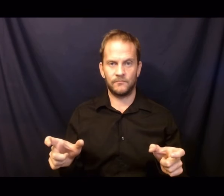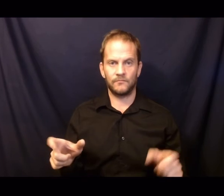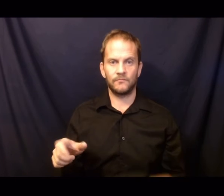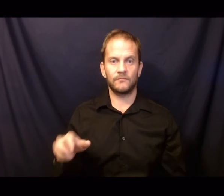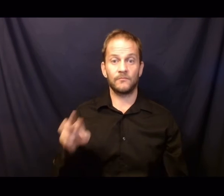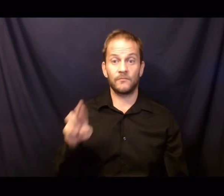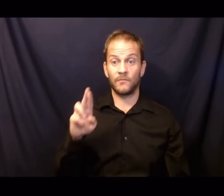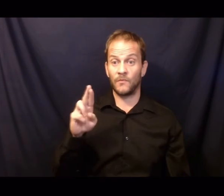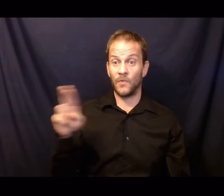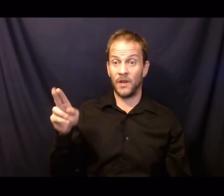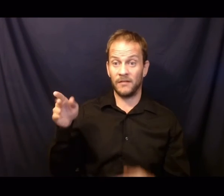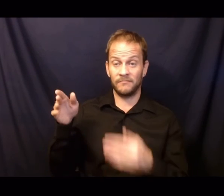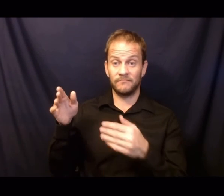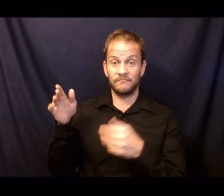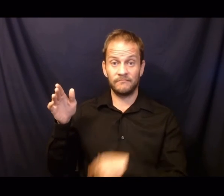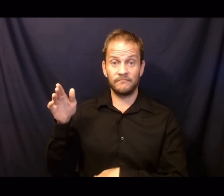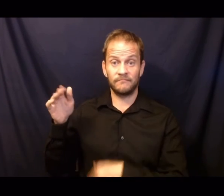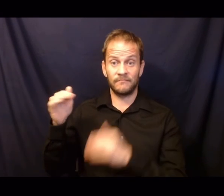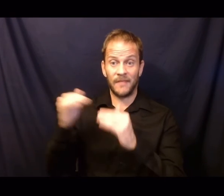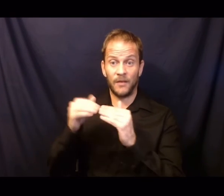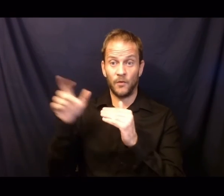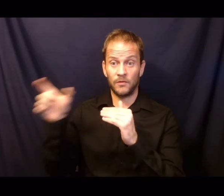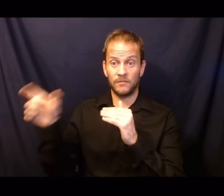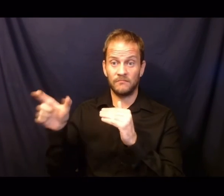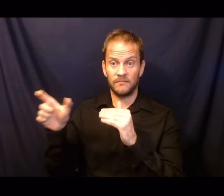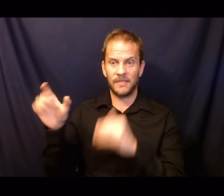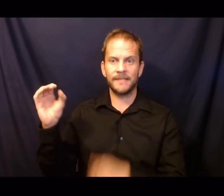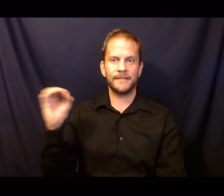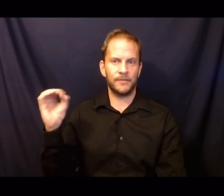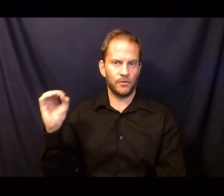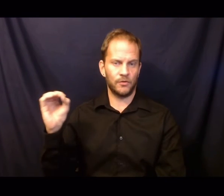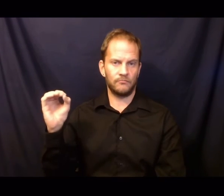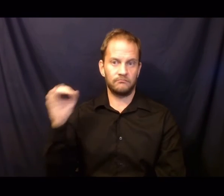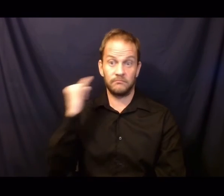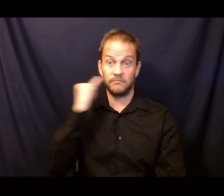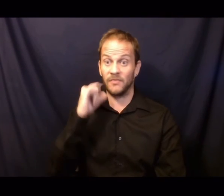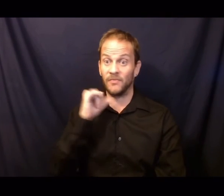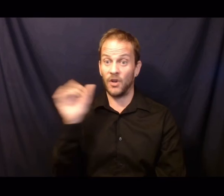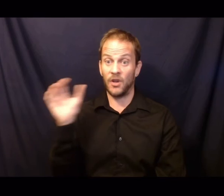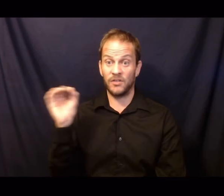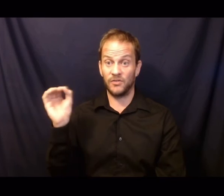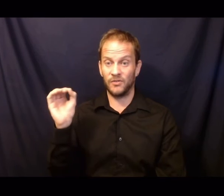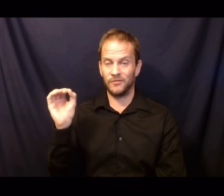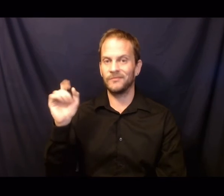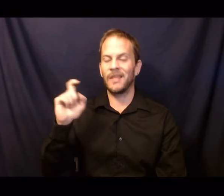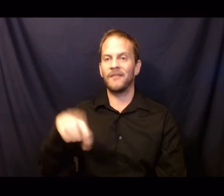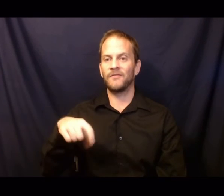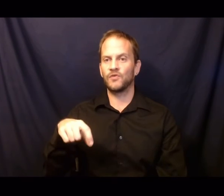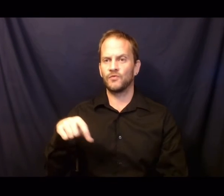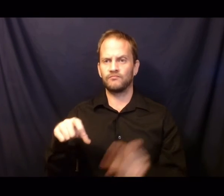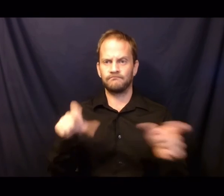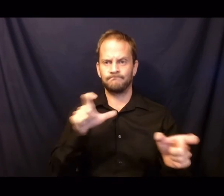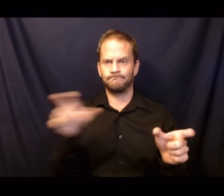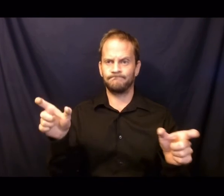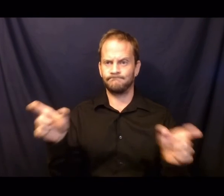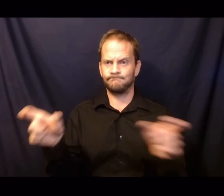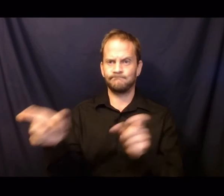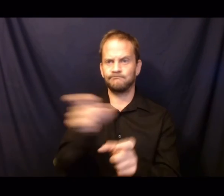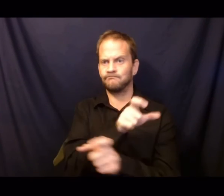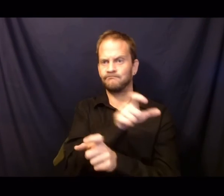the case, we would have to rearrange the terms so that we'd have 0 on one side. And that's important because we're eventually going to use the zero